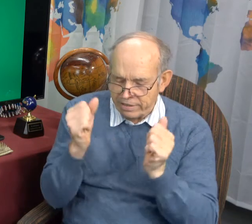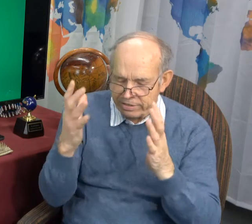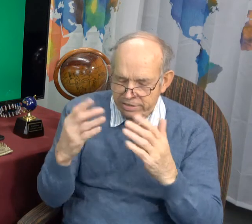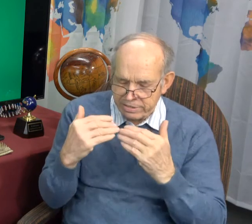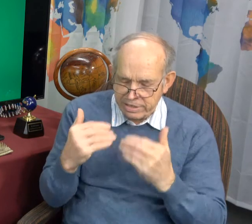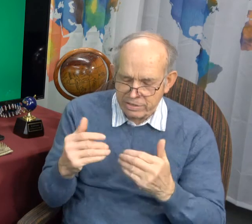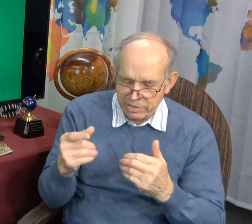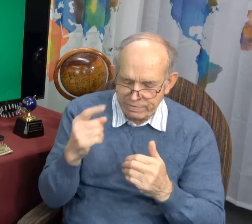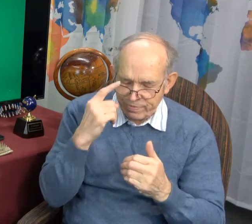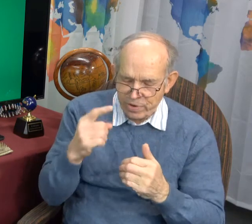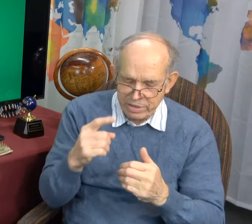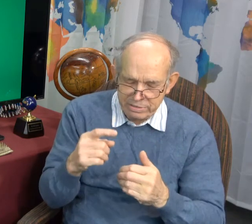Thank you for